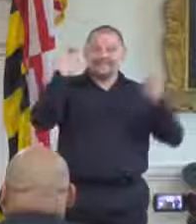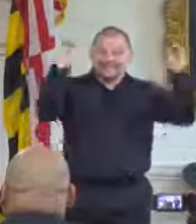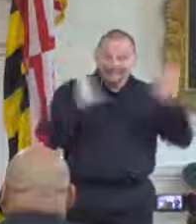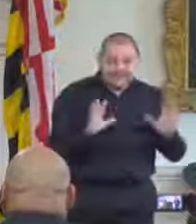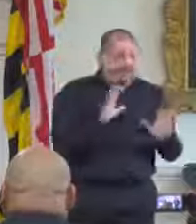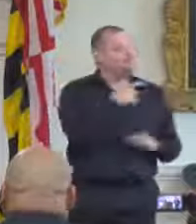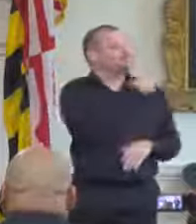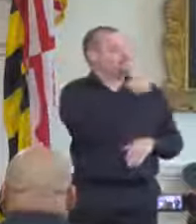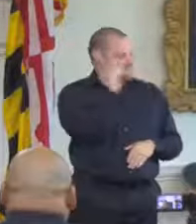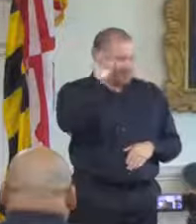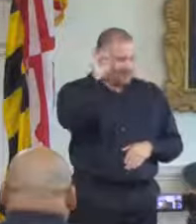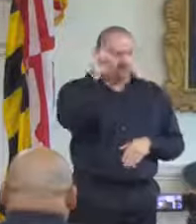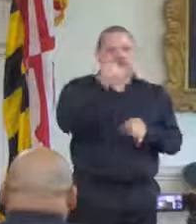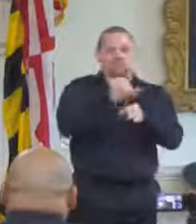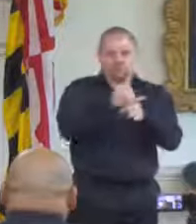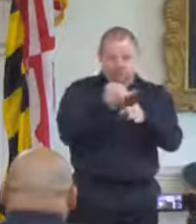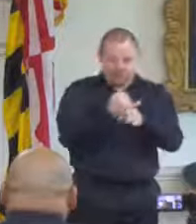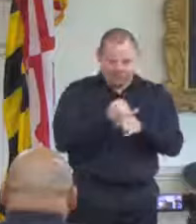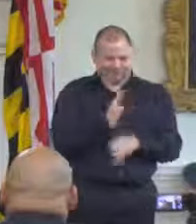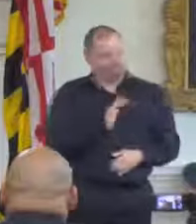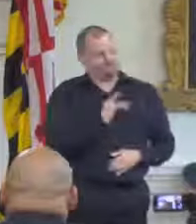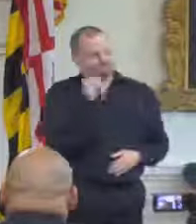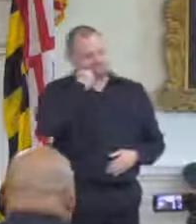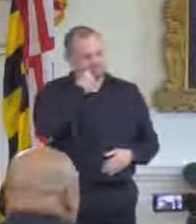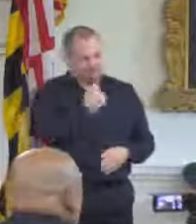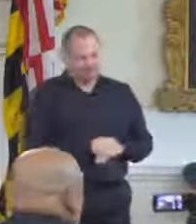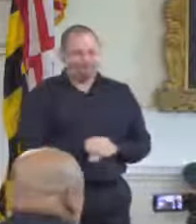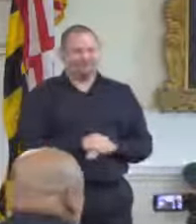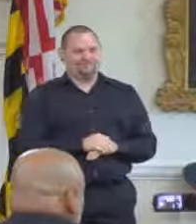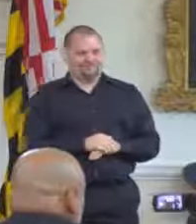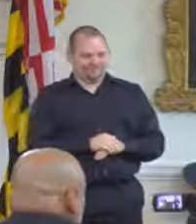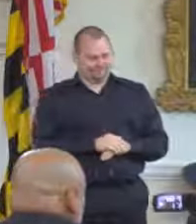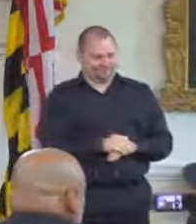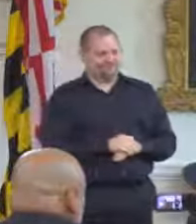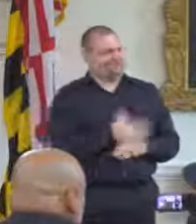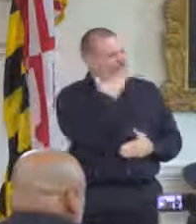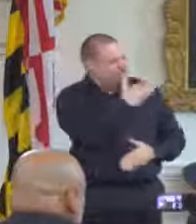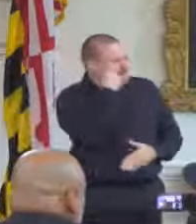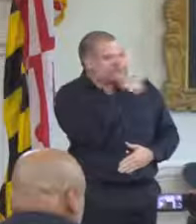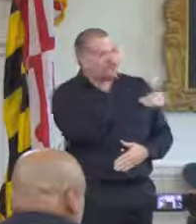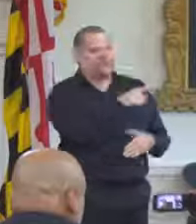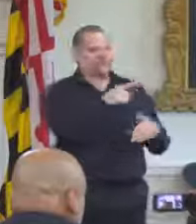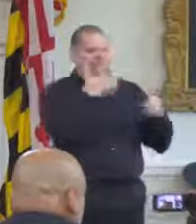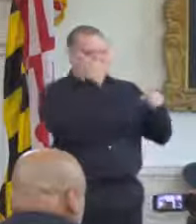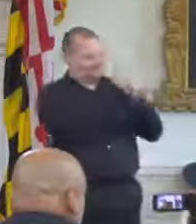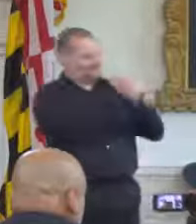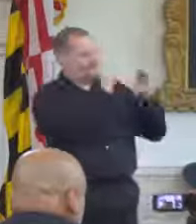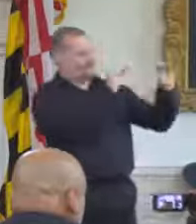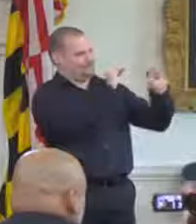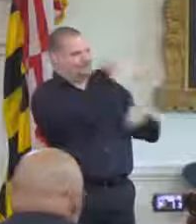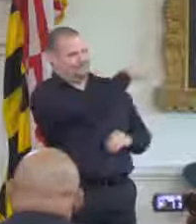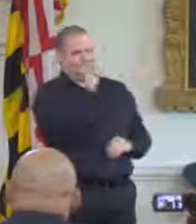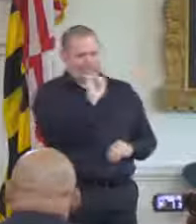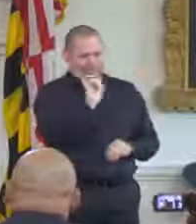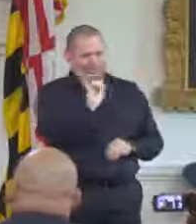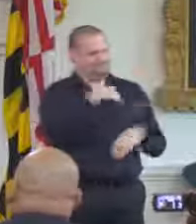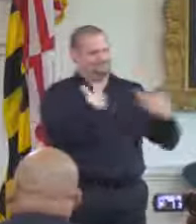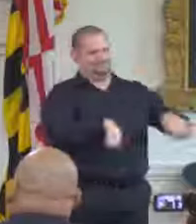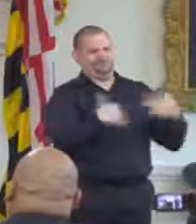Deaf. And let's give him and his family and everybody at the school a big round of applause again. I'm going to try the applause like